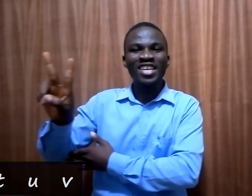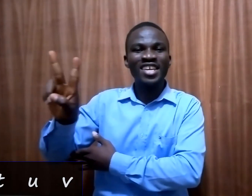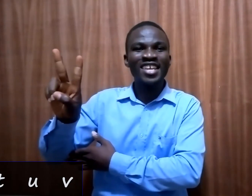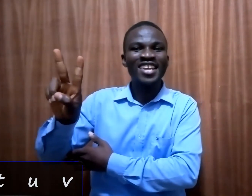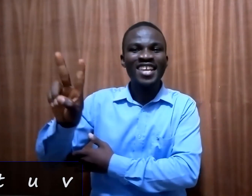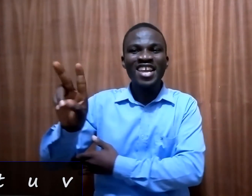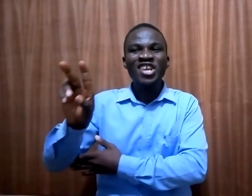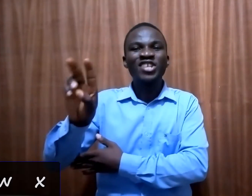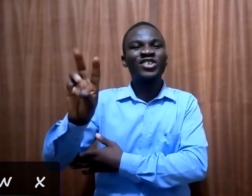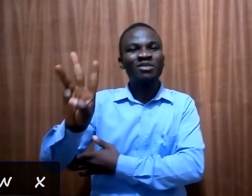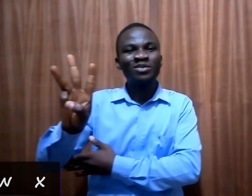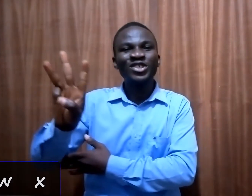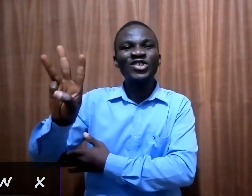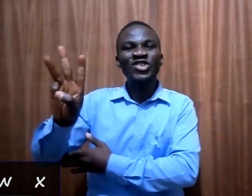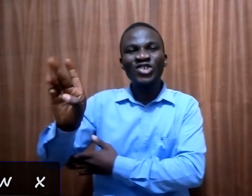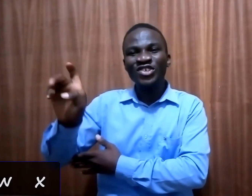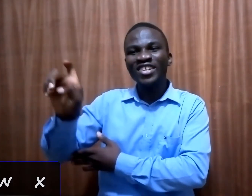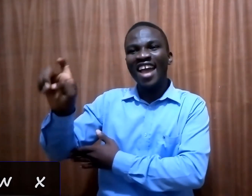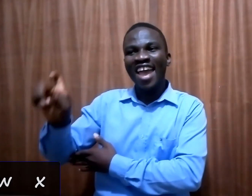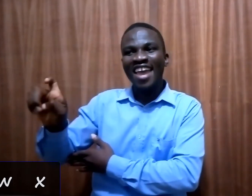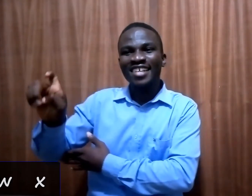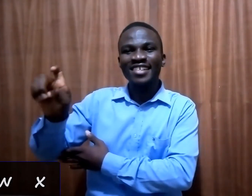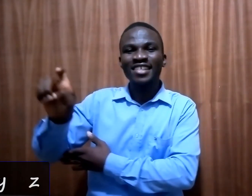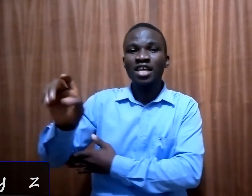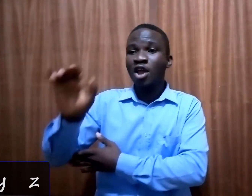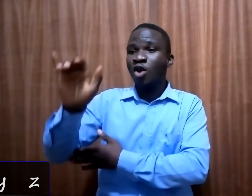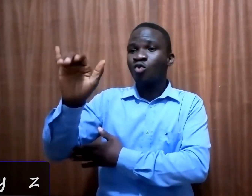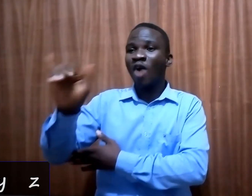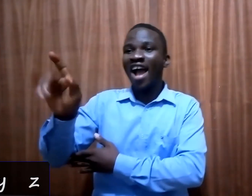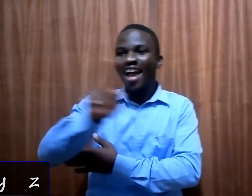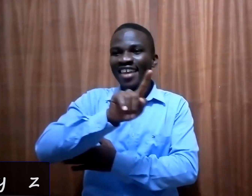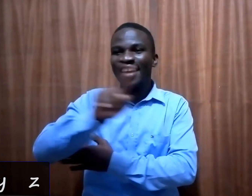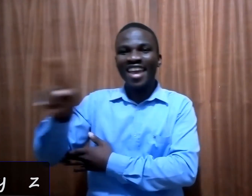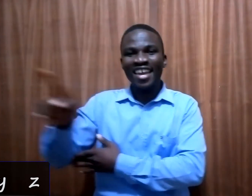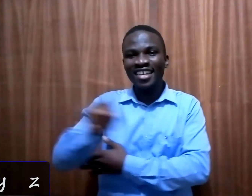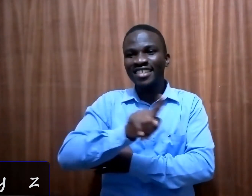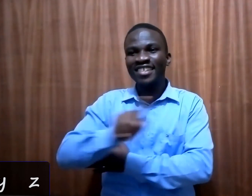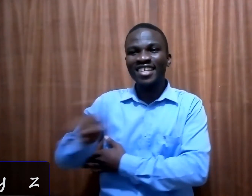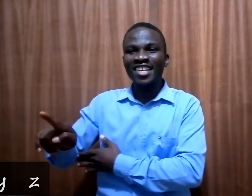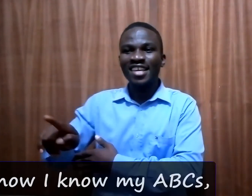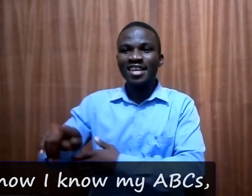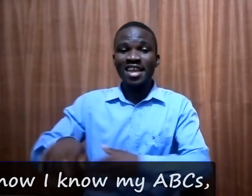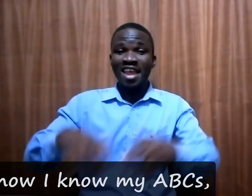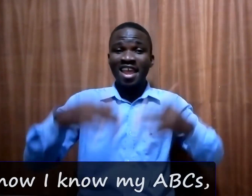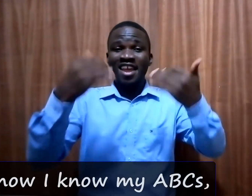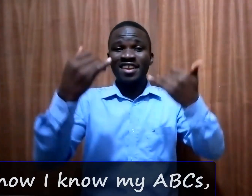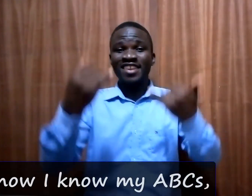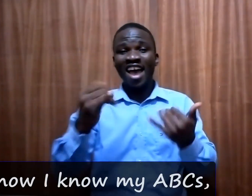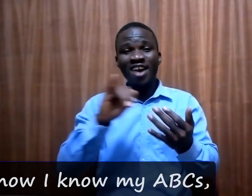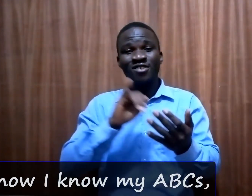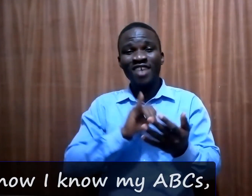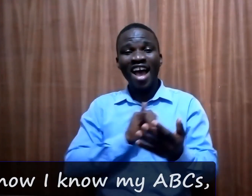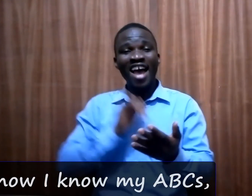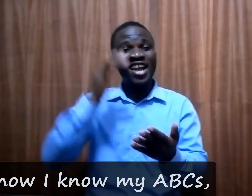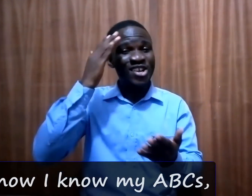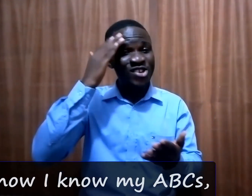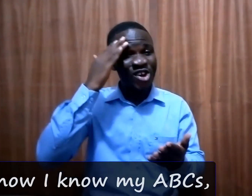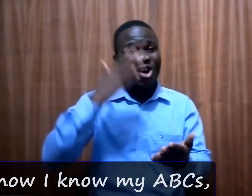V, W, X, Y, and Z. Now I